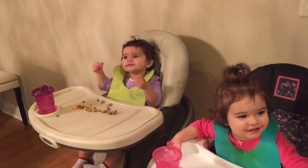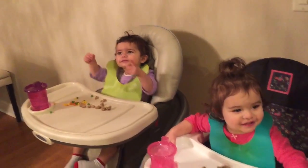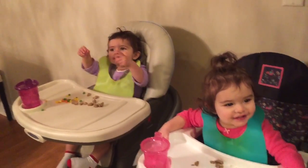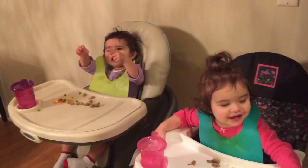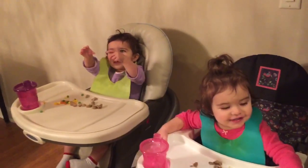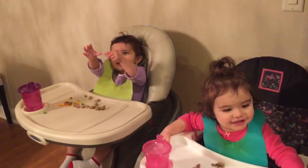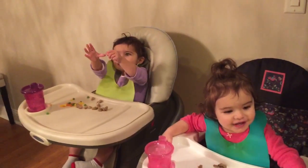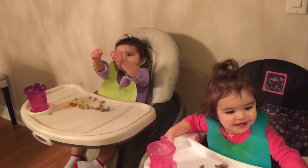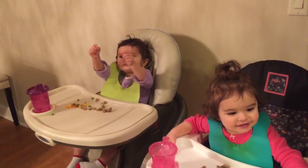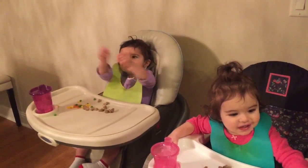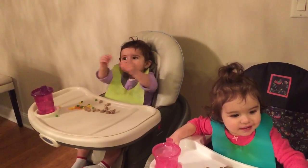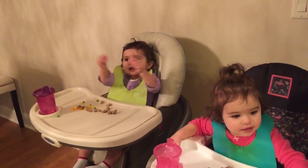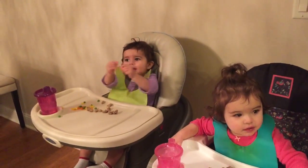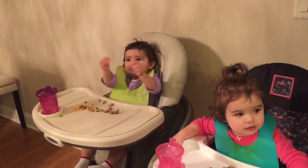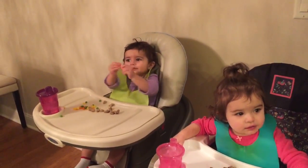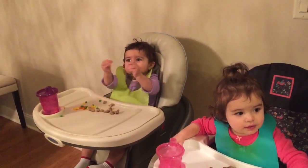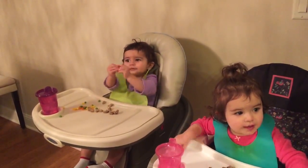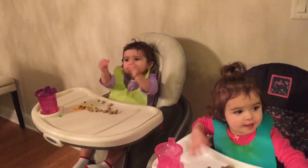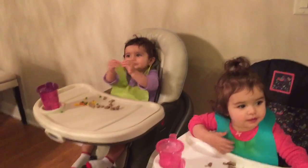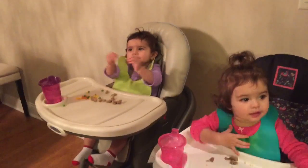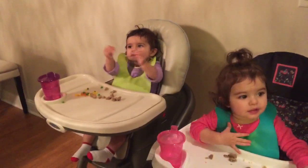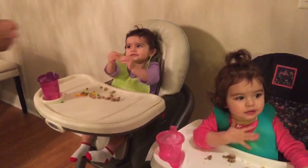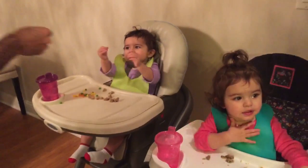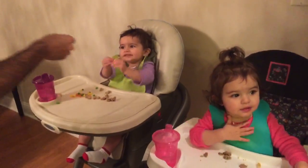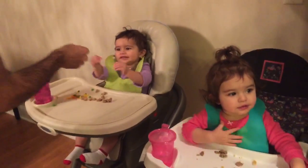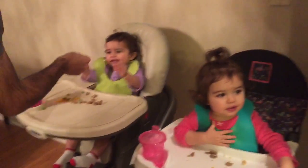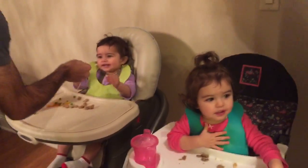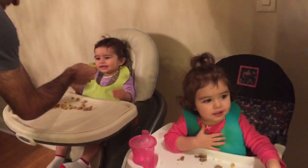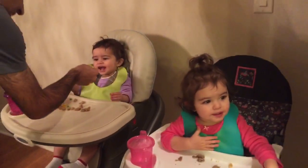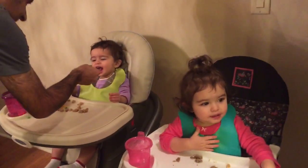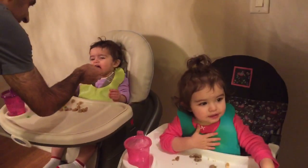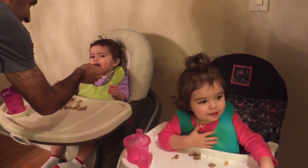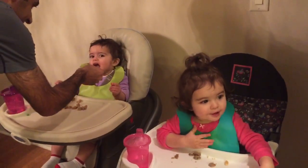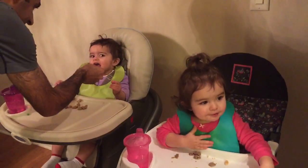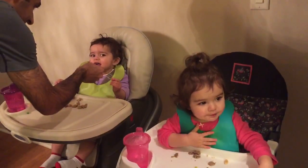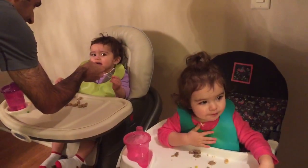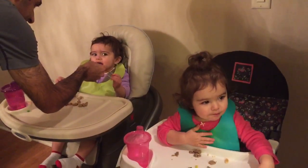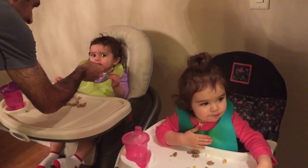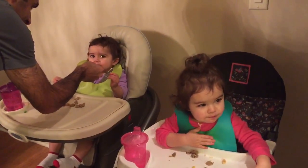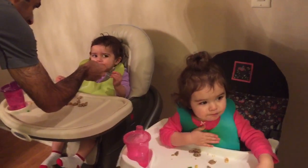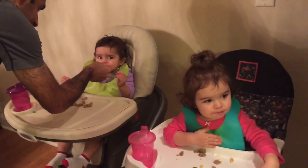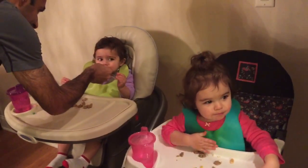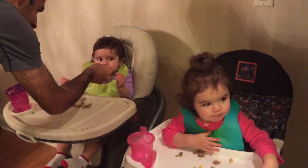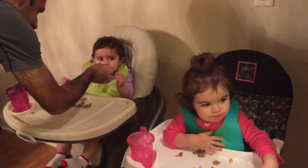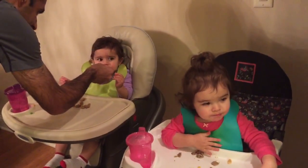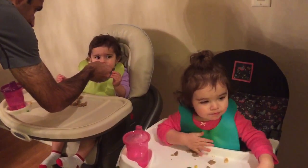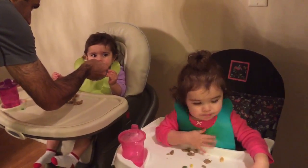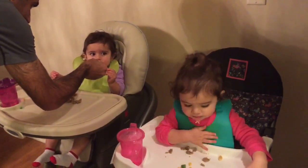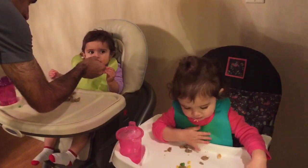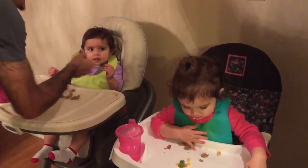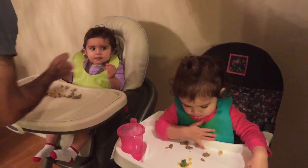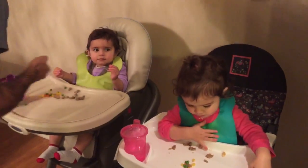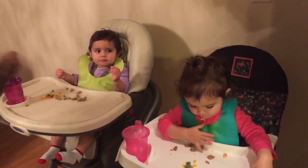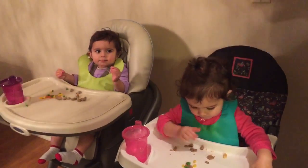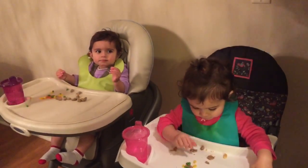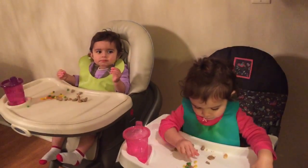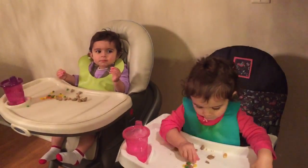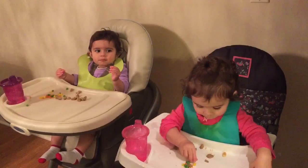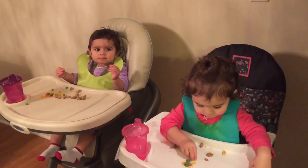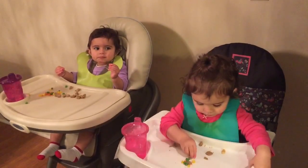Would you like some? Mama, please. Papa, please. Can I have one? That's good. Hannah's signalling two.